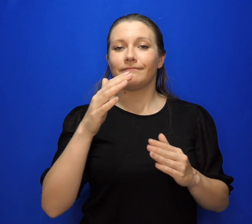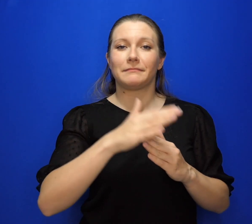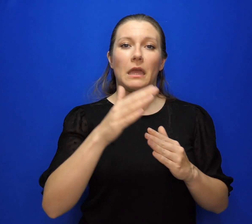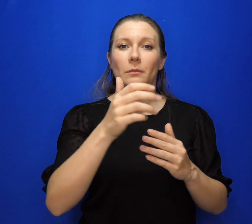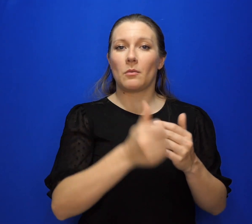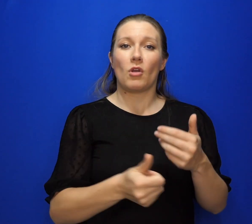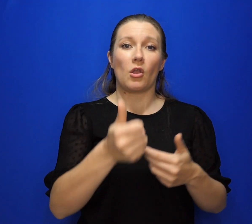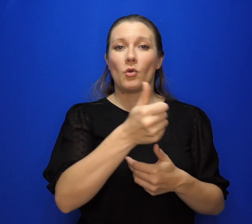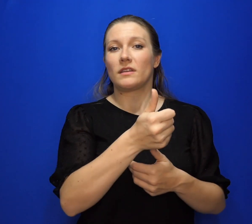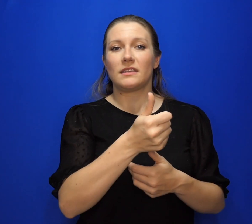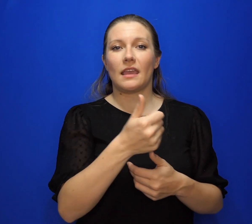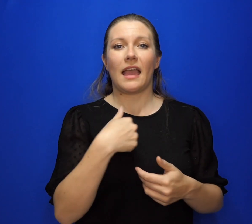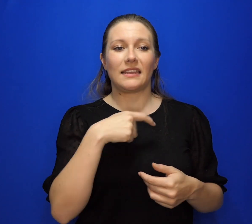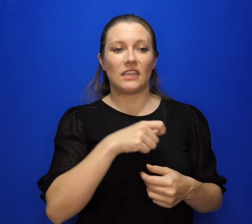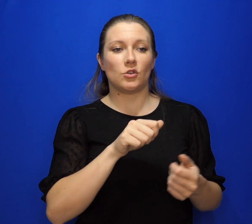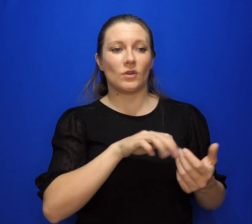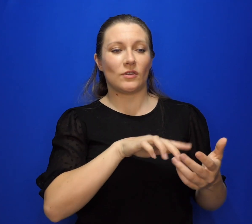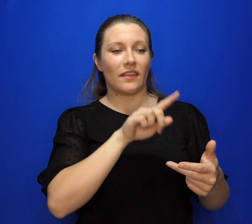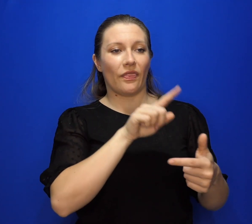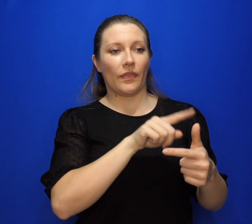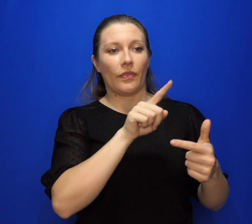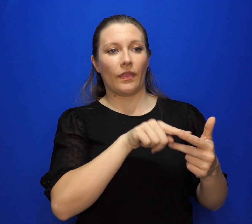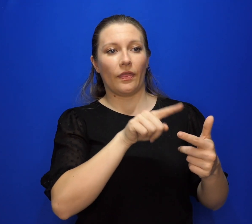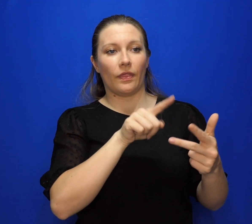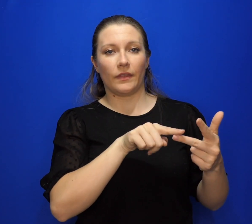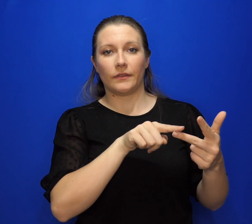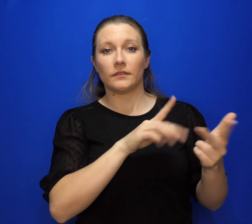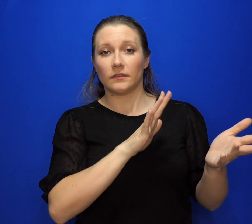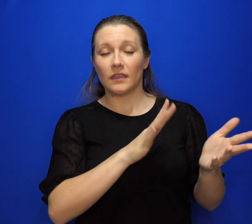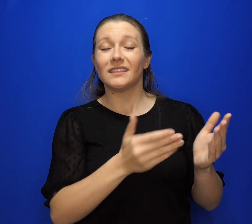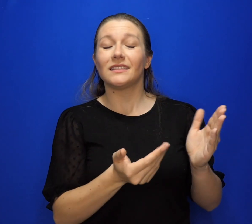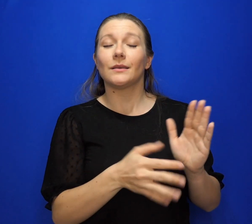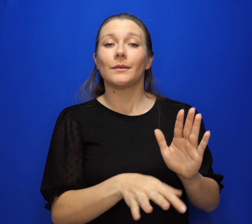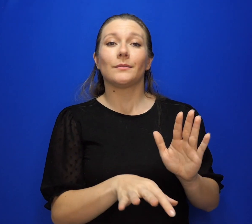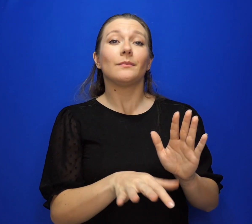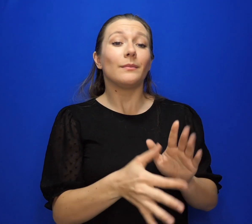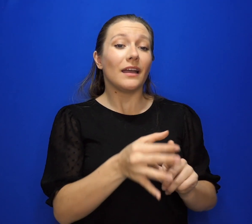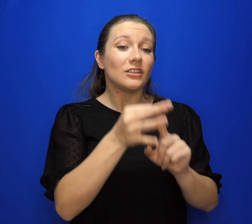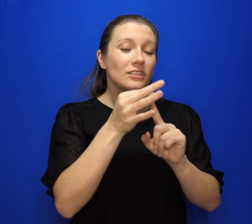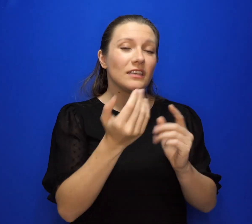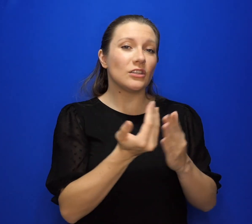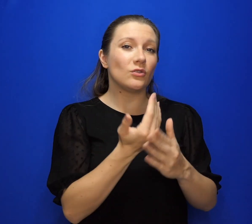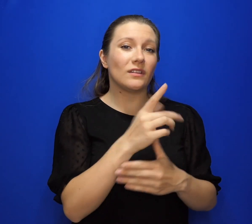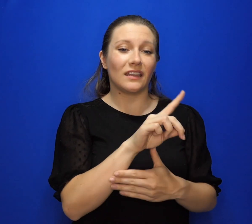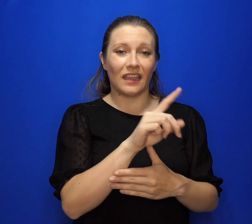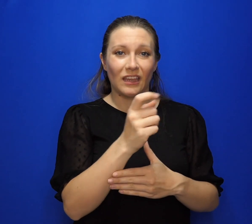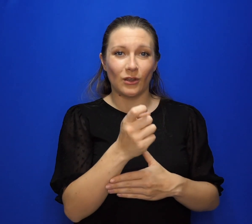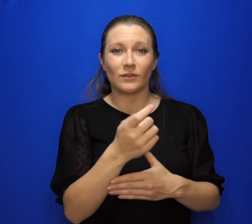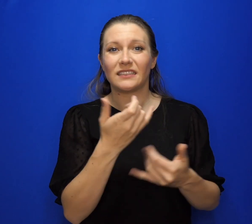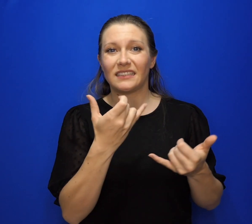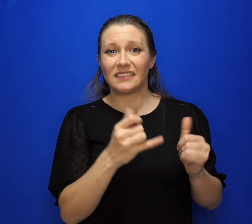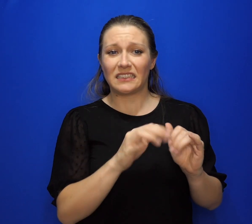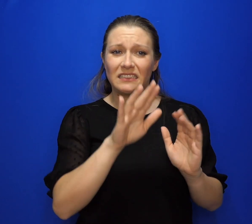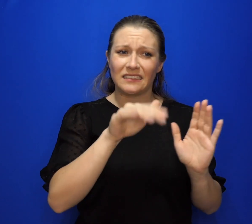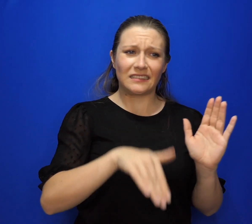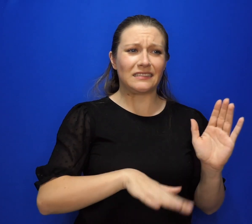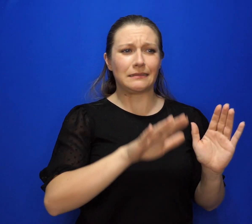address this, this, and this, especially not newly diagnosed, where it is a little bit up and down. You're learning, you're navigating through things